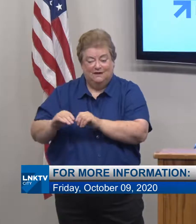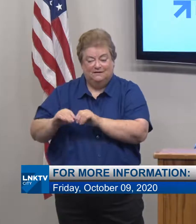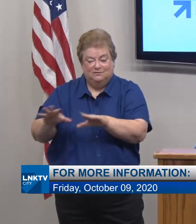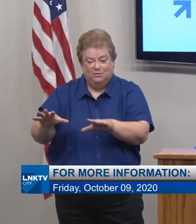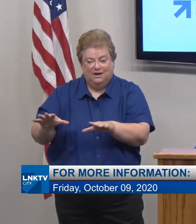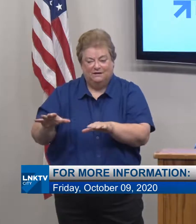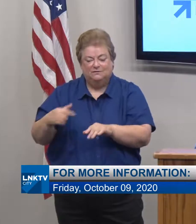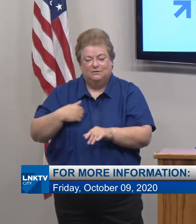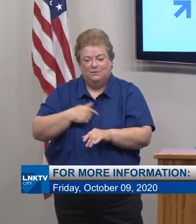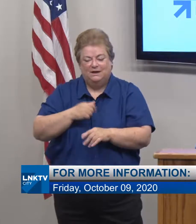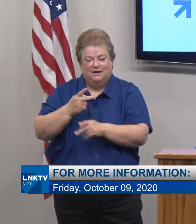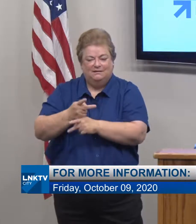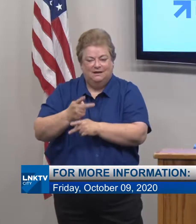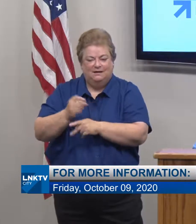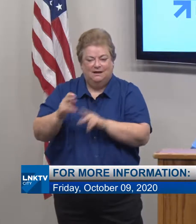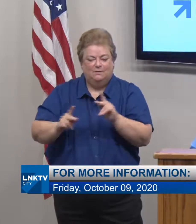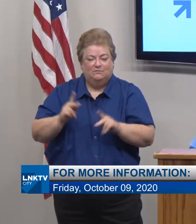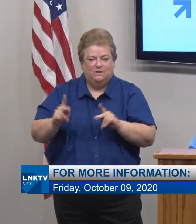care of people.